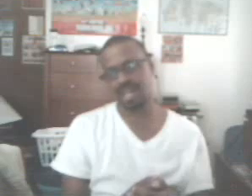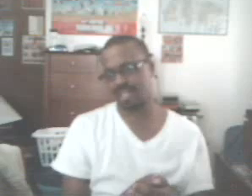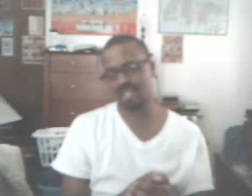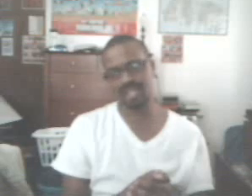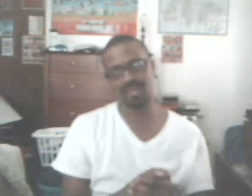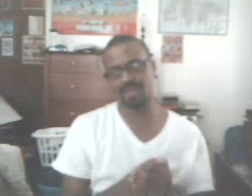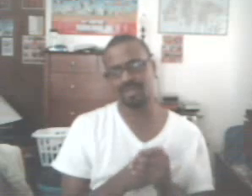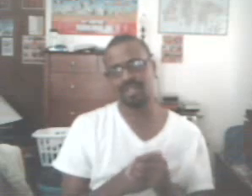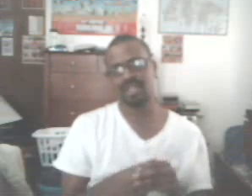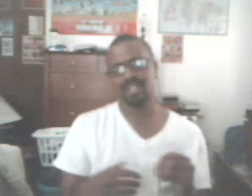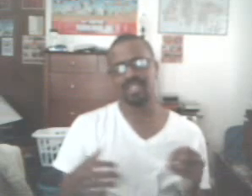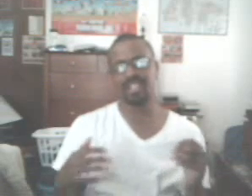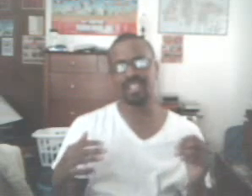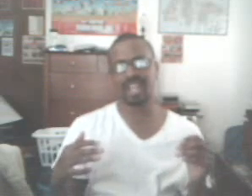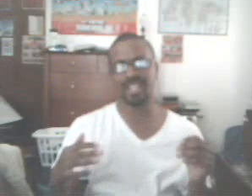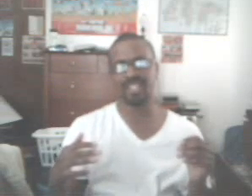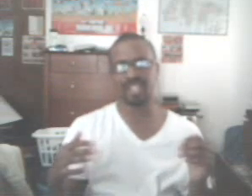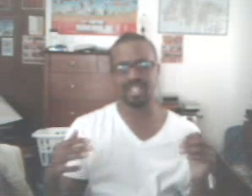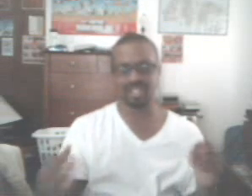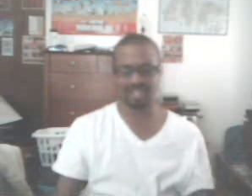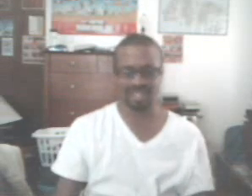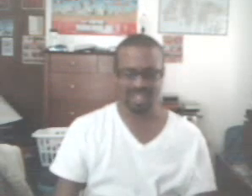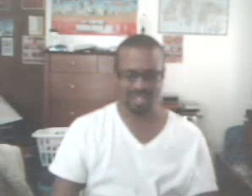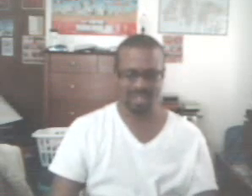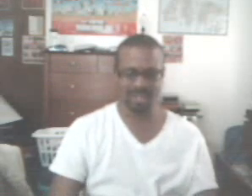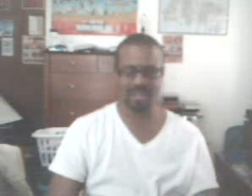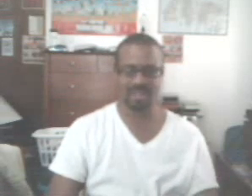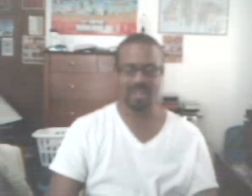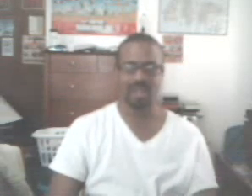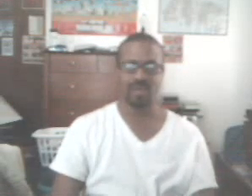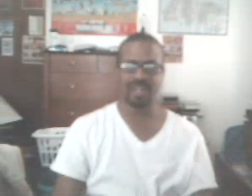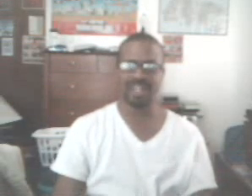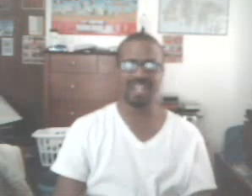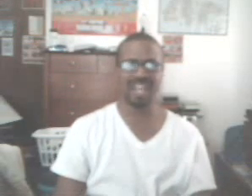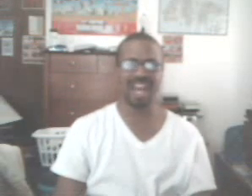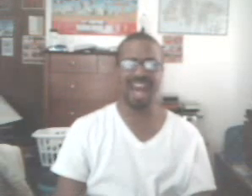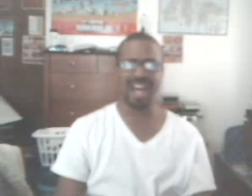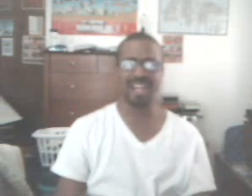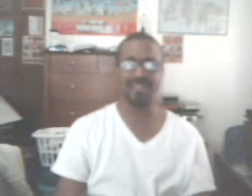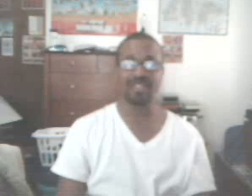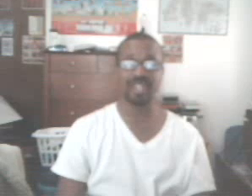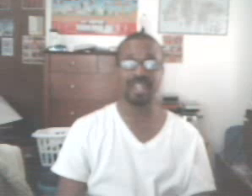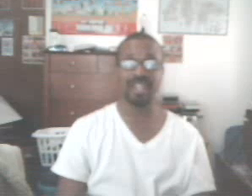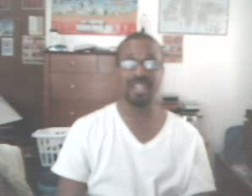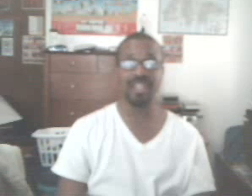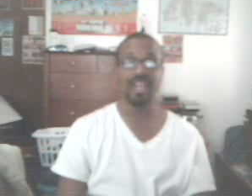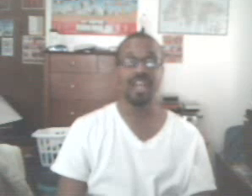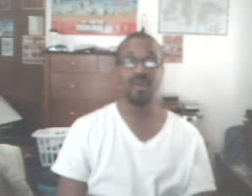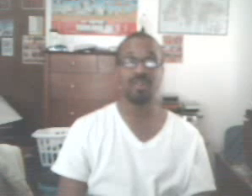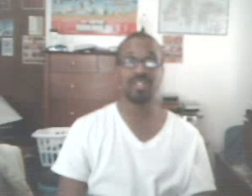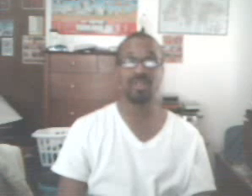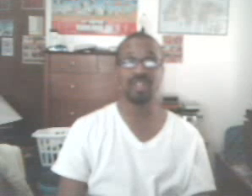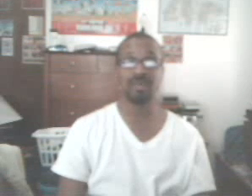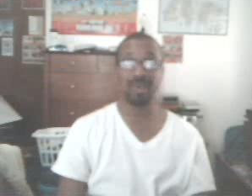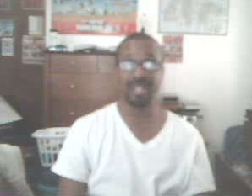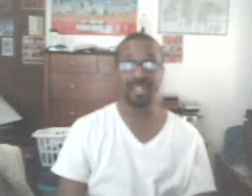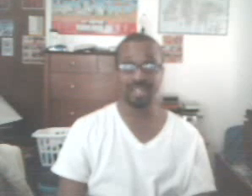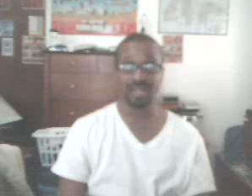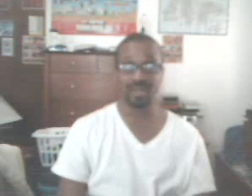I said, this guy's a genius. Well, I never said he wasn't going to get beat, you know?